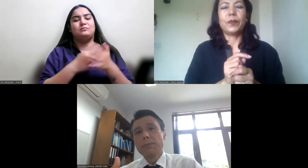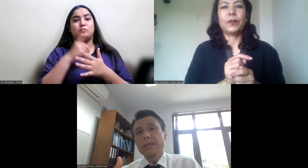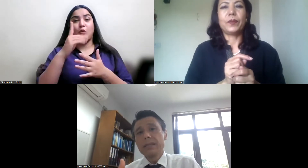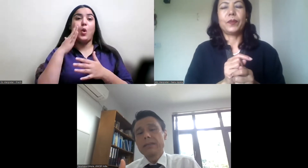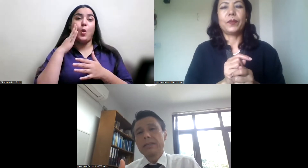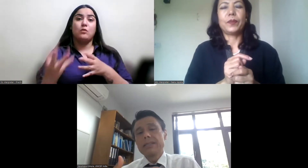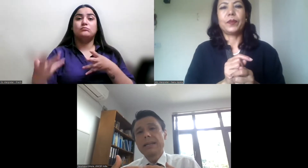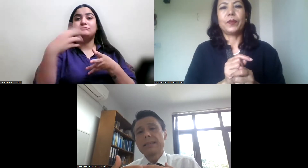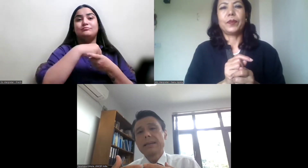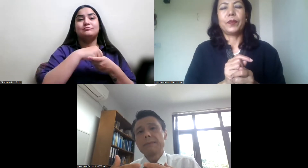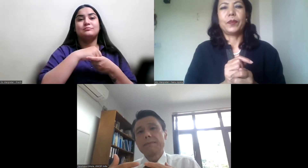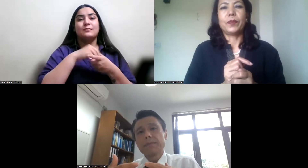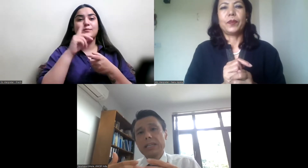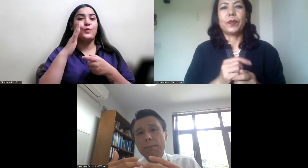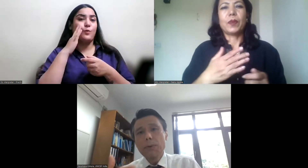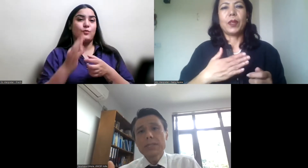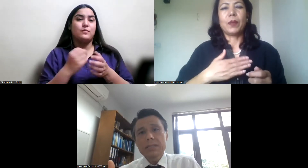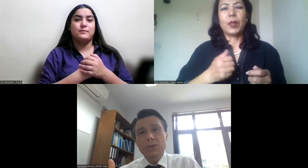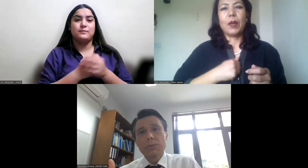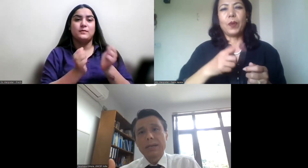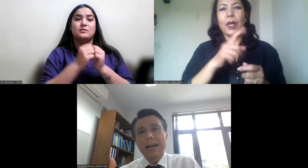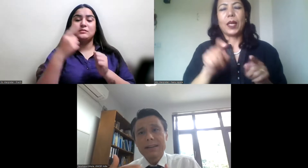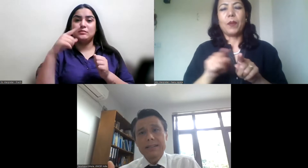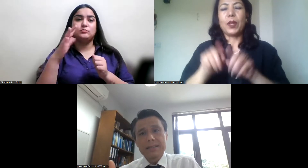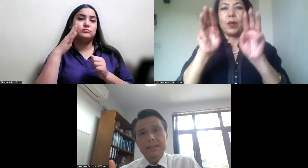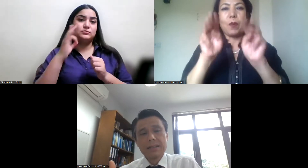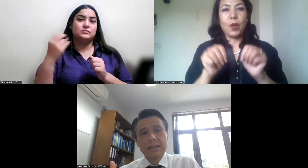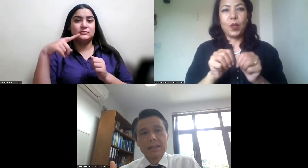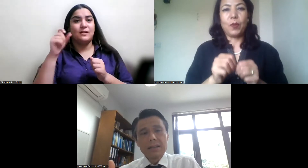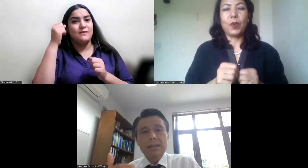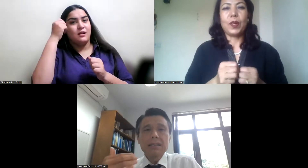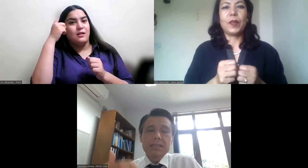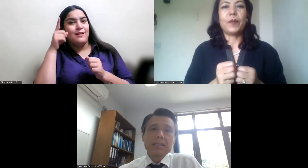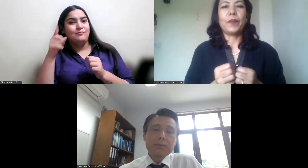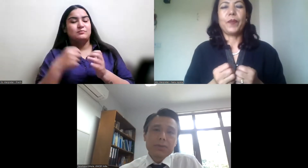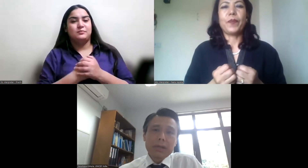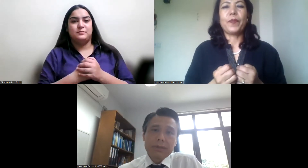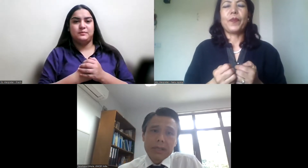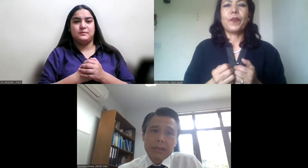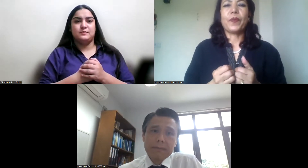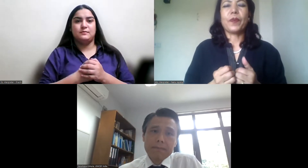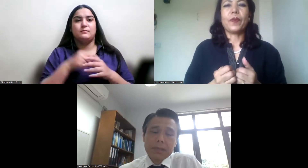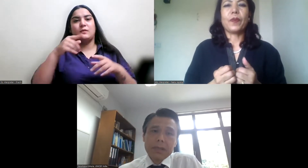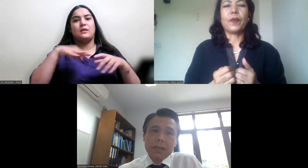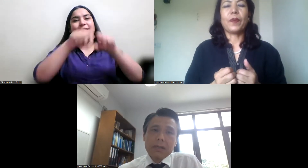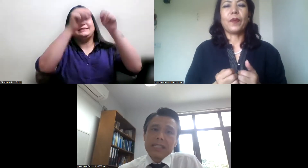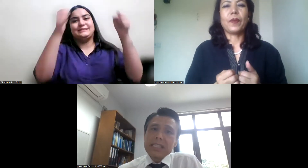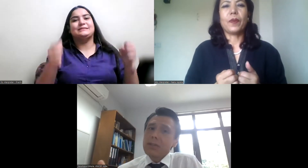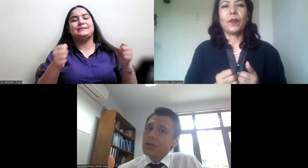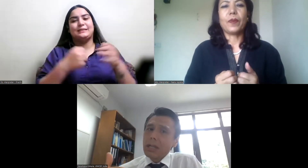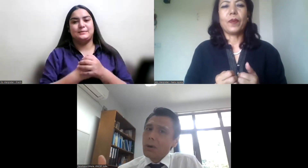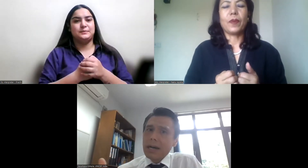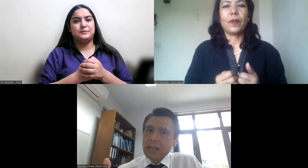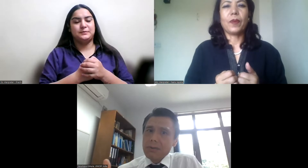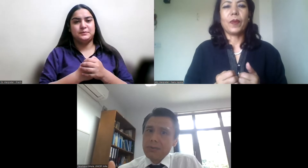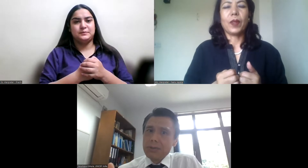outcome for me is that the importance of governance and system strengthening. This is